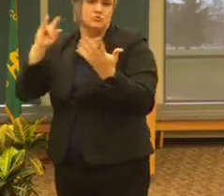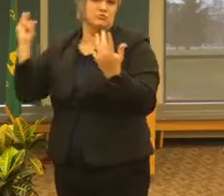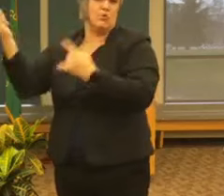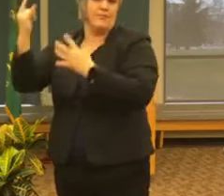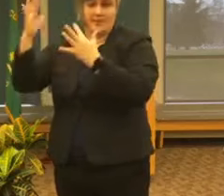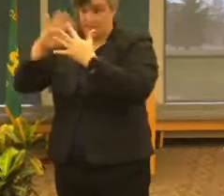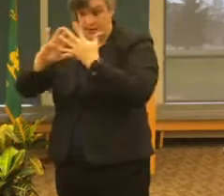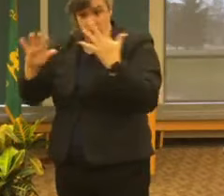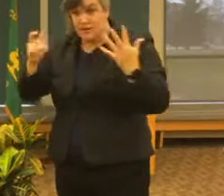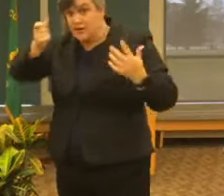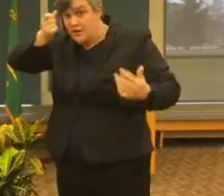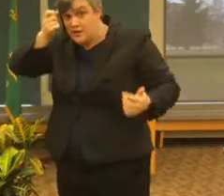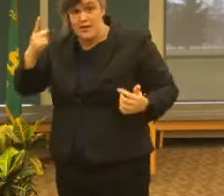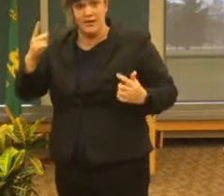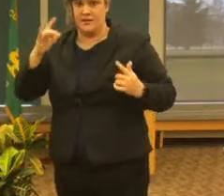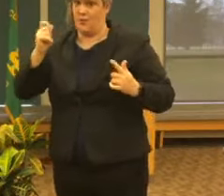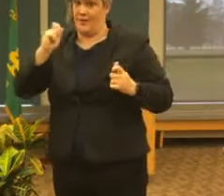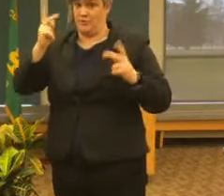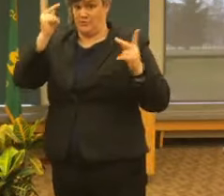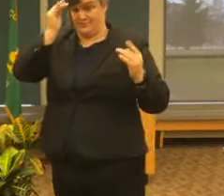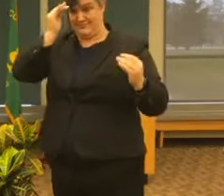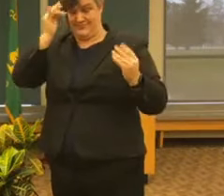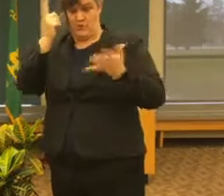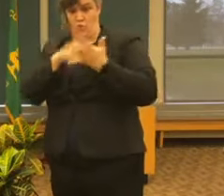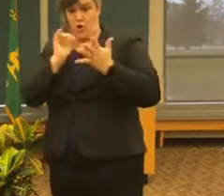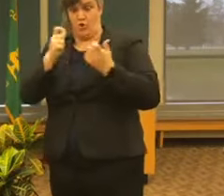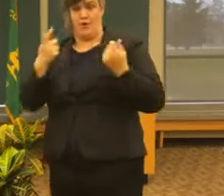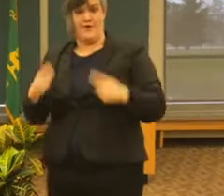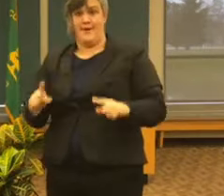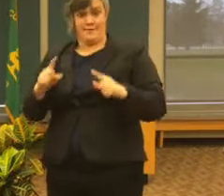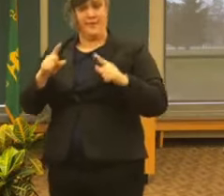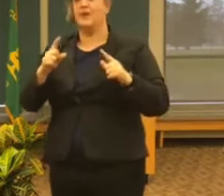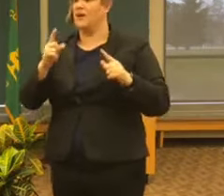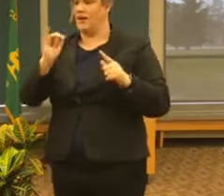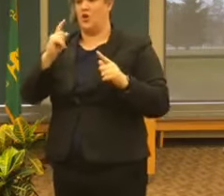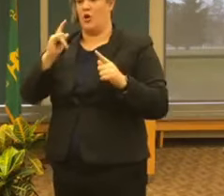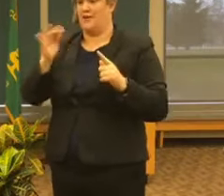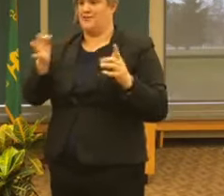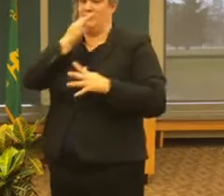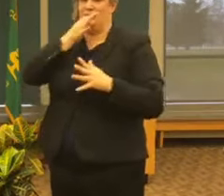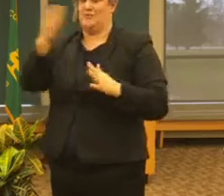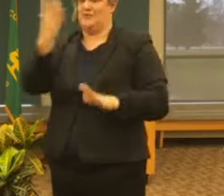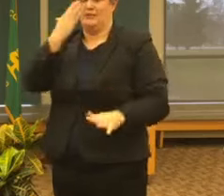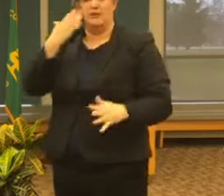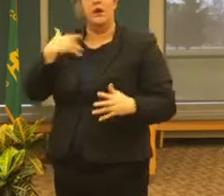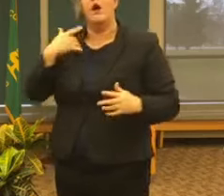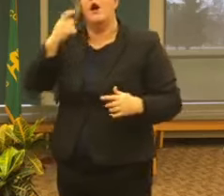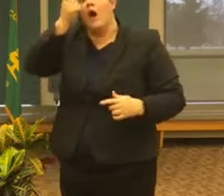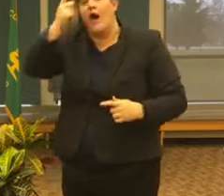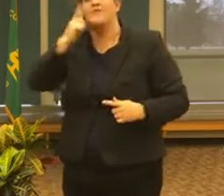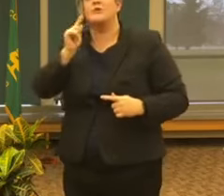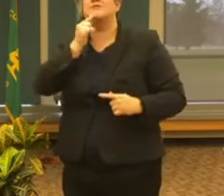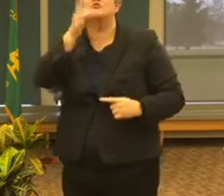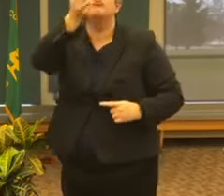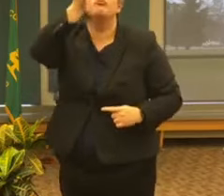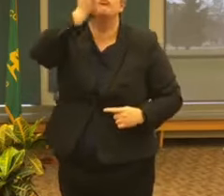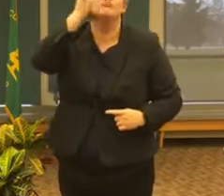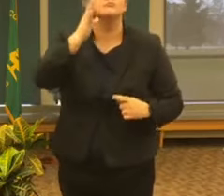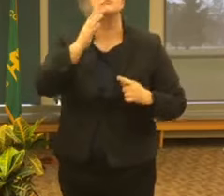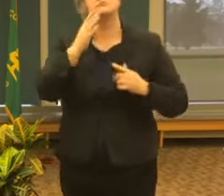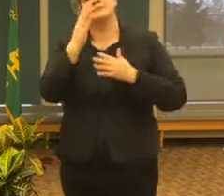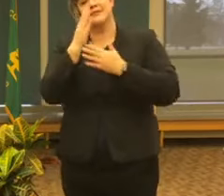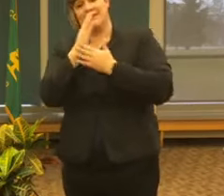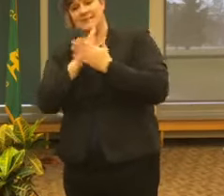because that could happen sooner rather than later. And so we're preparing for all of those scenarios, not just for the acute patients, but there may be people that